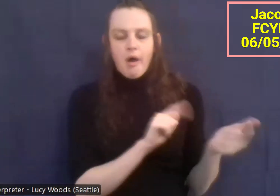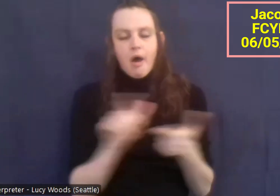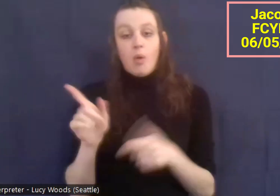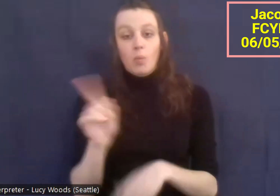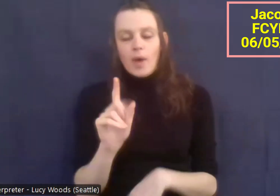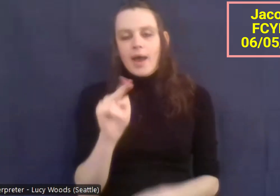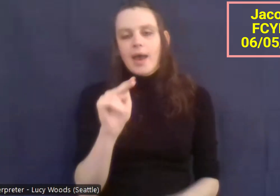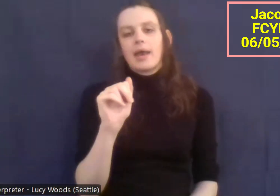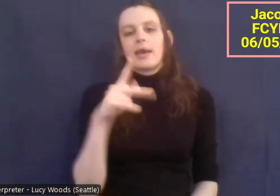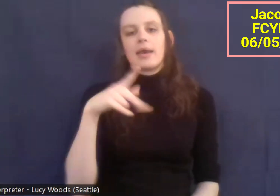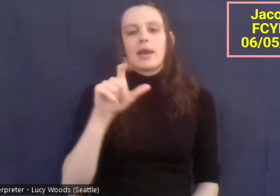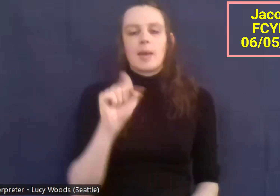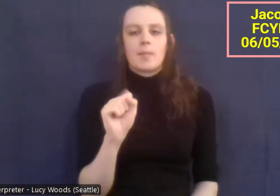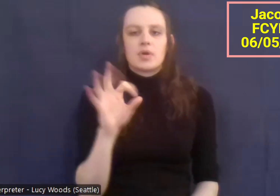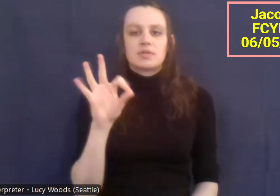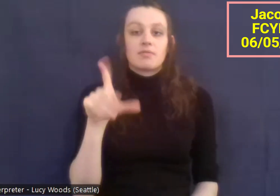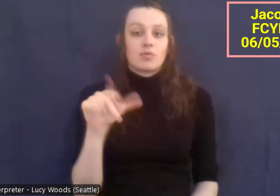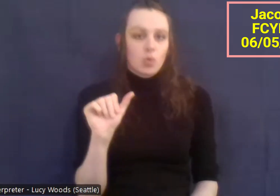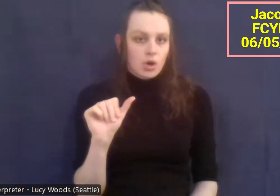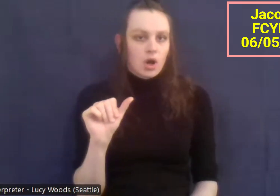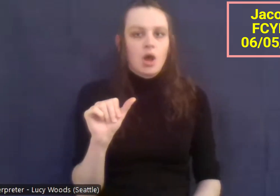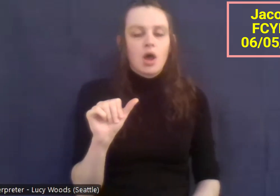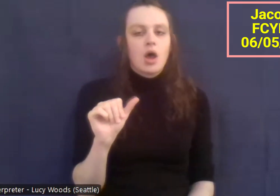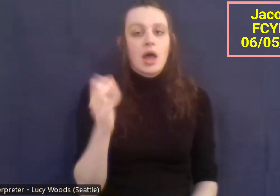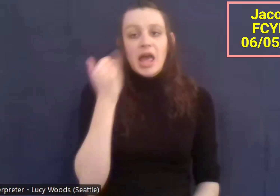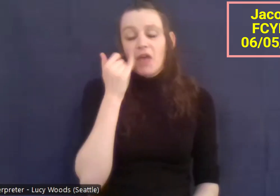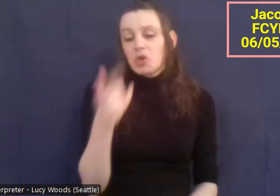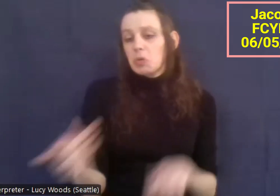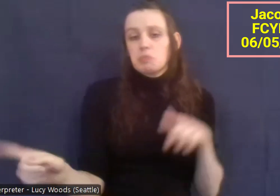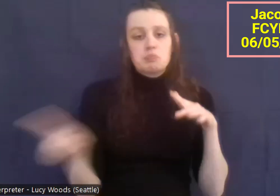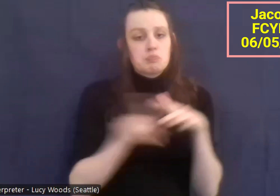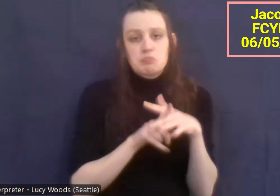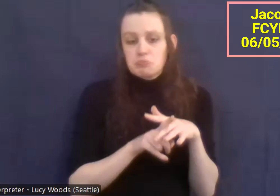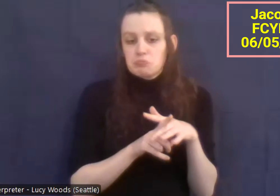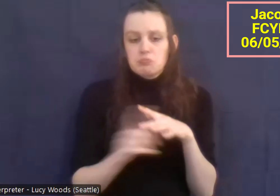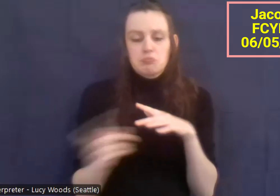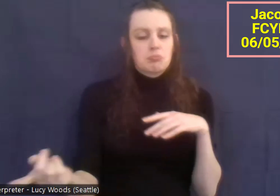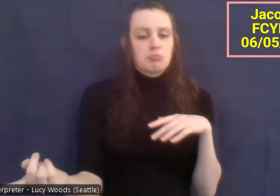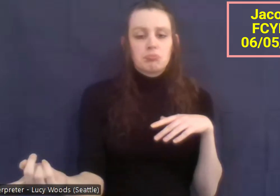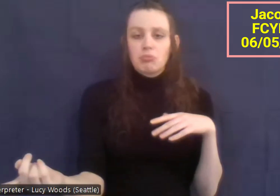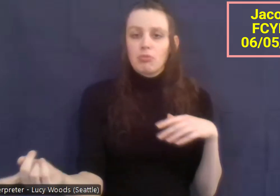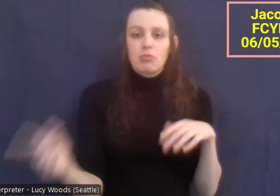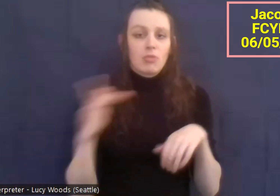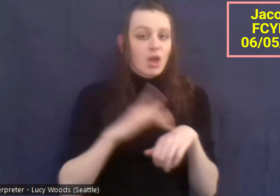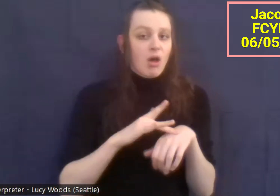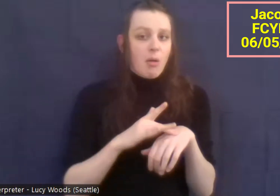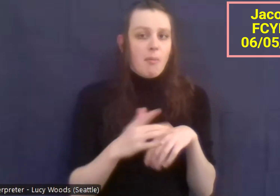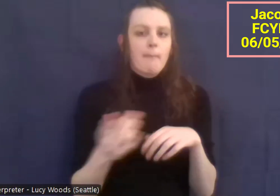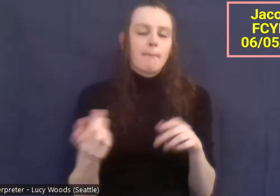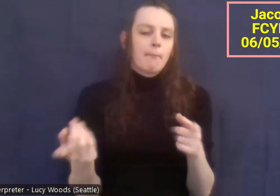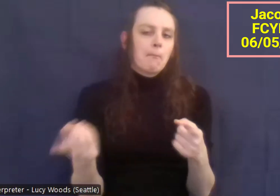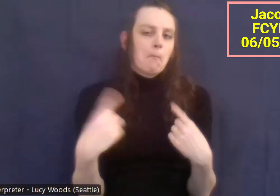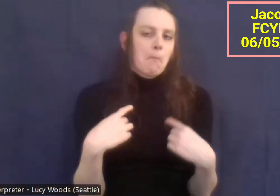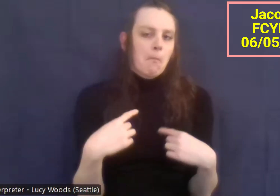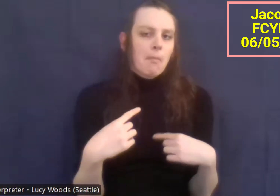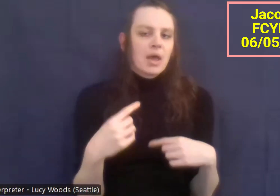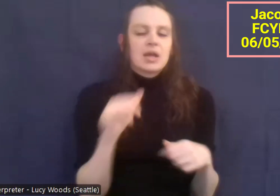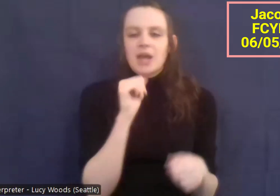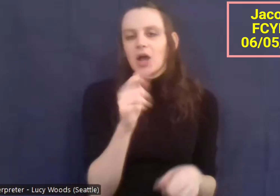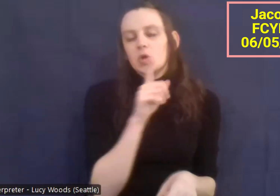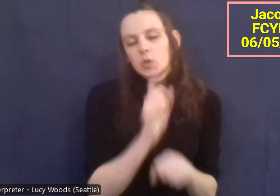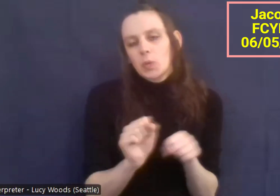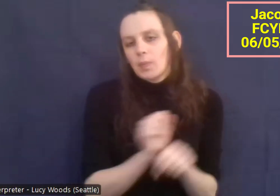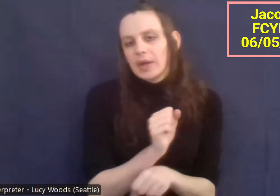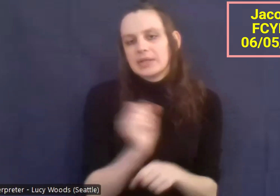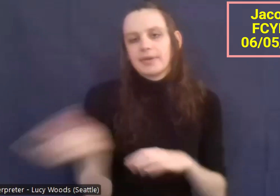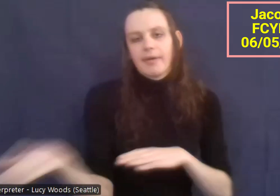at the 24-hour club. If you're ever in town, feel free to drop by. It's not actually open 24 hours a day. This